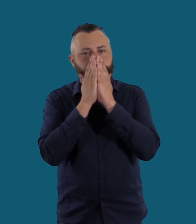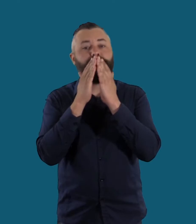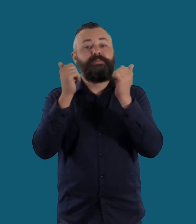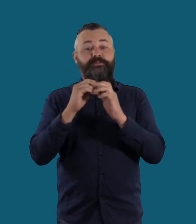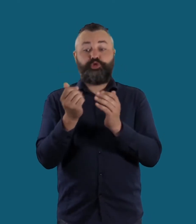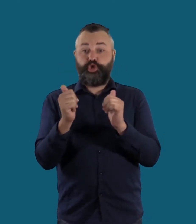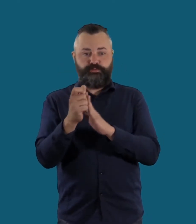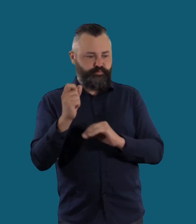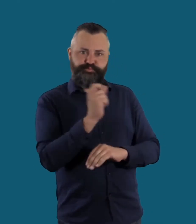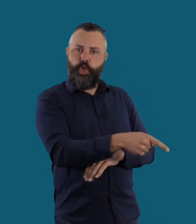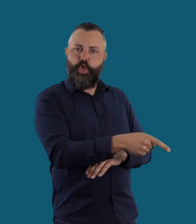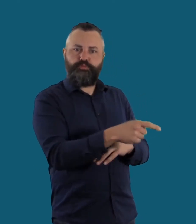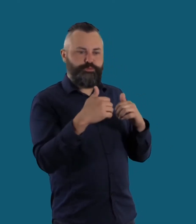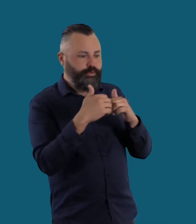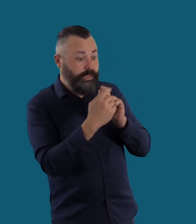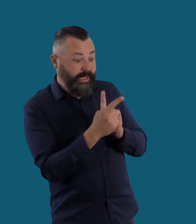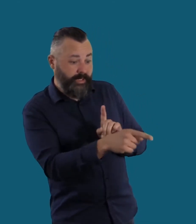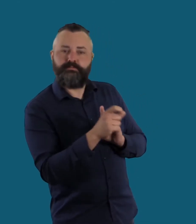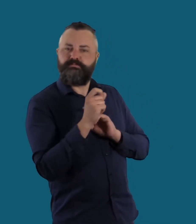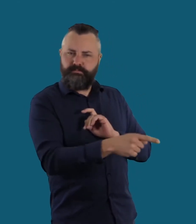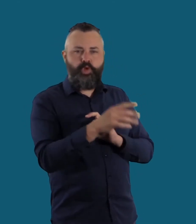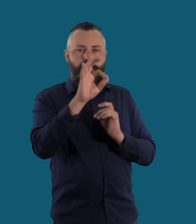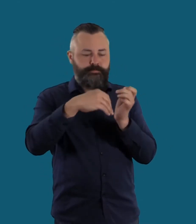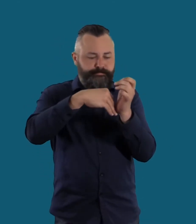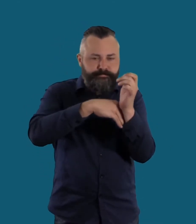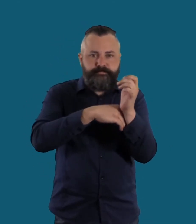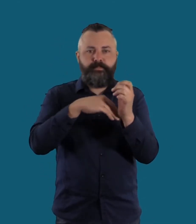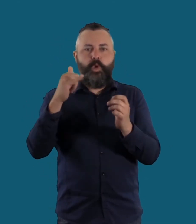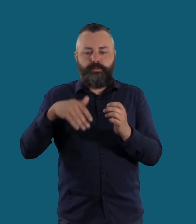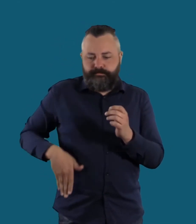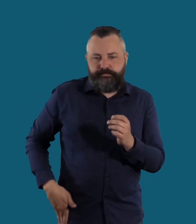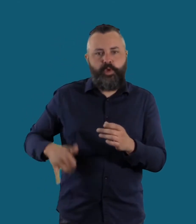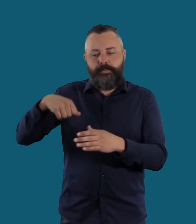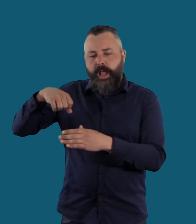Avoid retaining tissues as viruses can remain active on them for up to 12 hours.